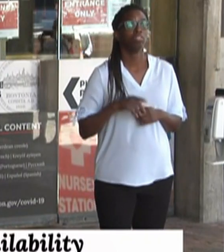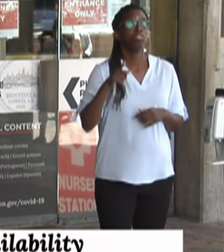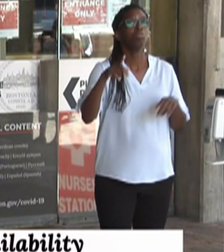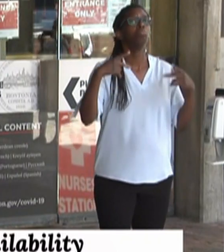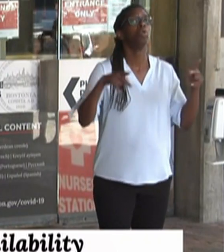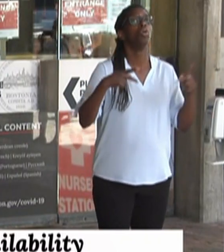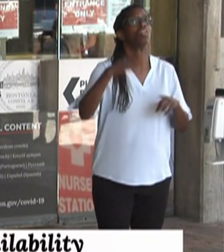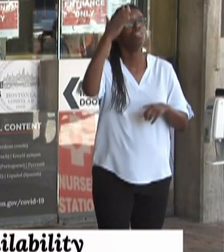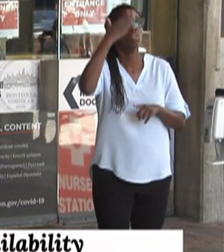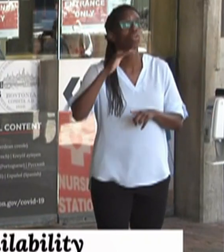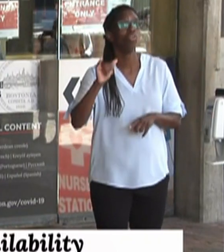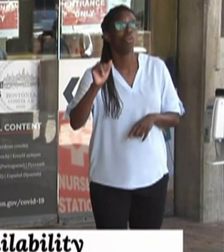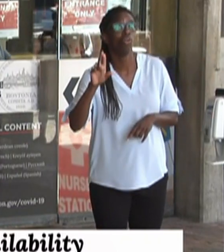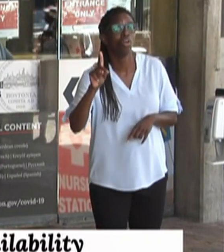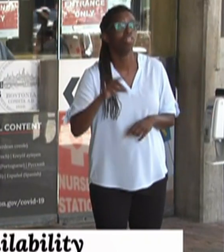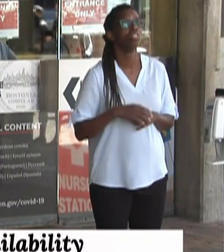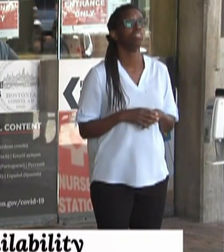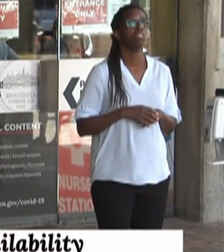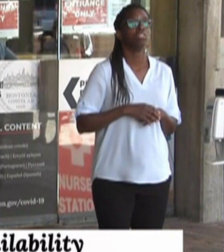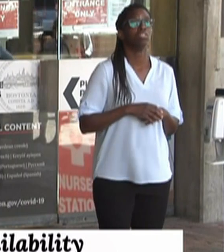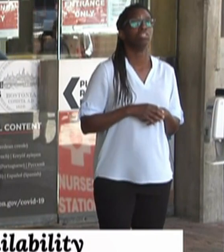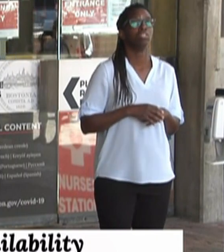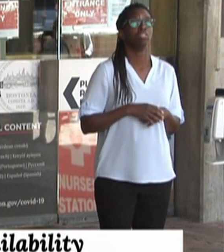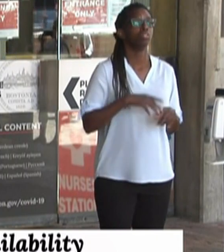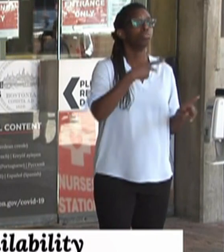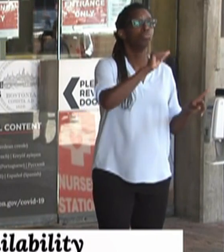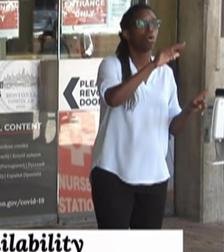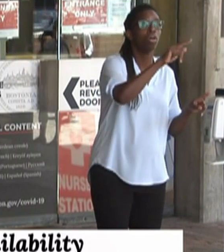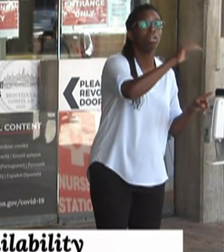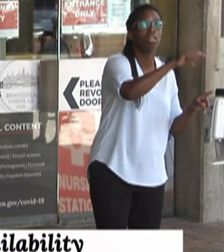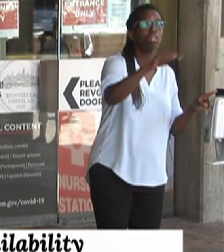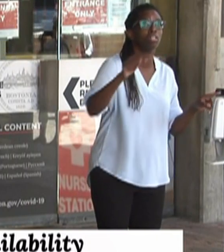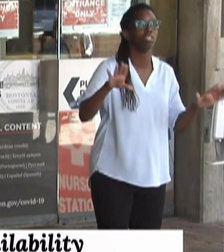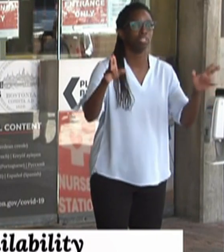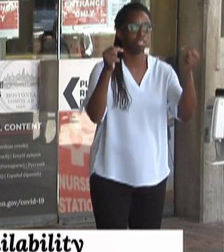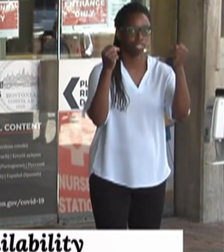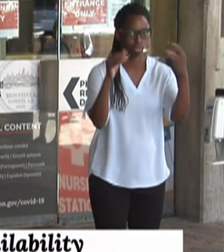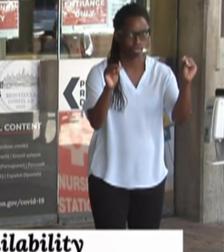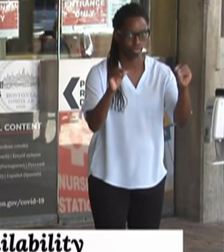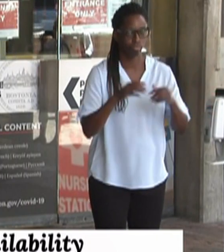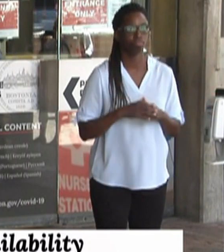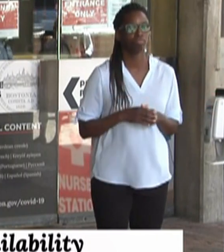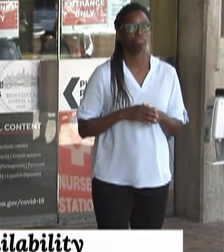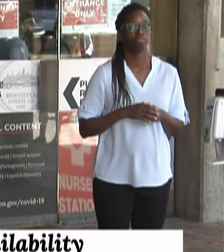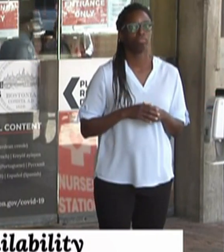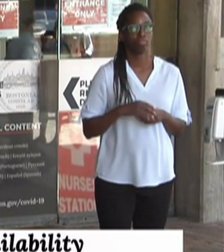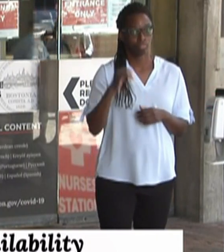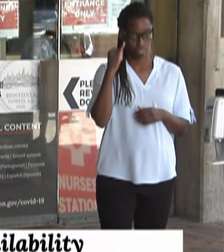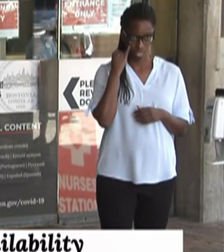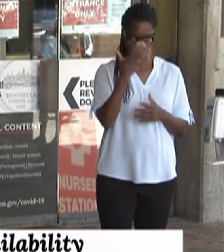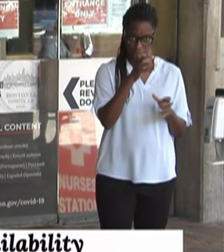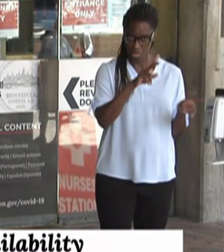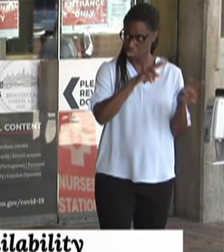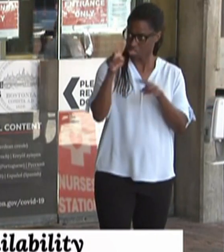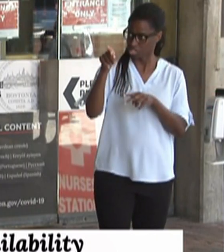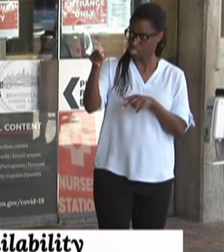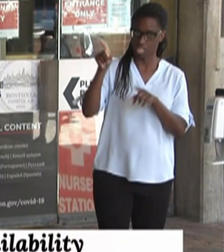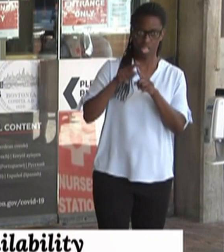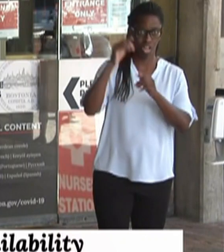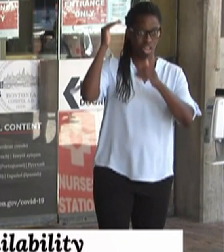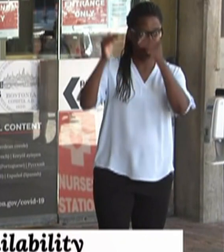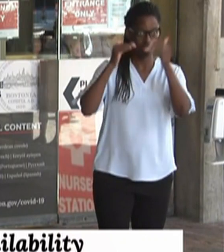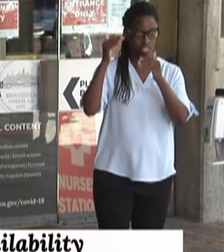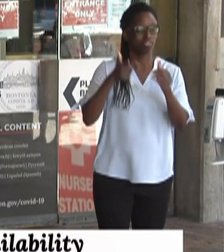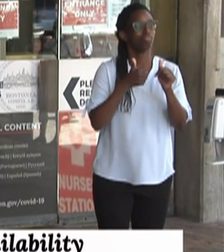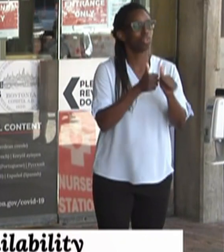college student. You want to be treated as an adult. Act as an adult. Act as somebody responsible. Here in Massachusetts, here in